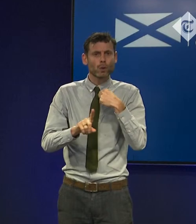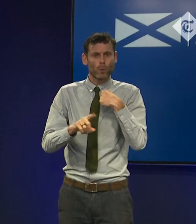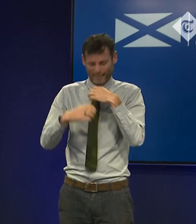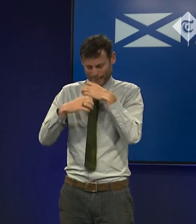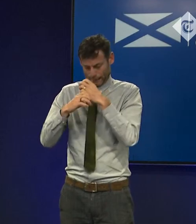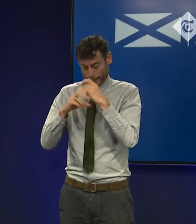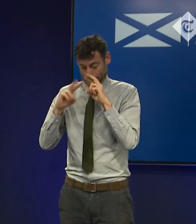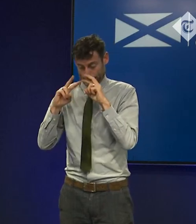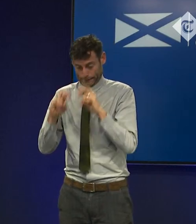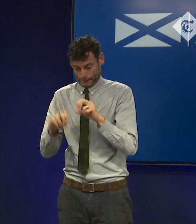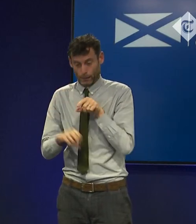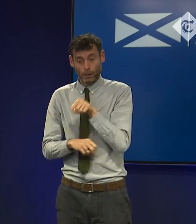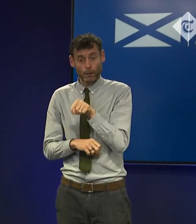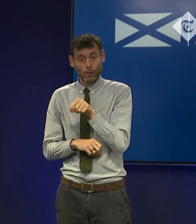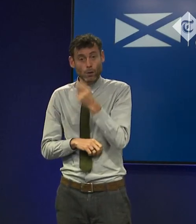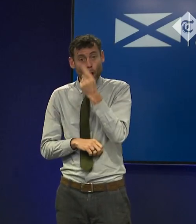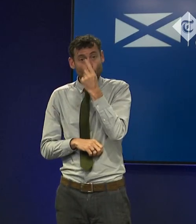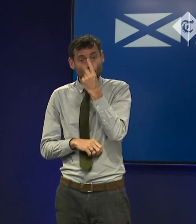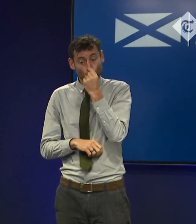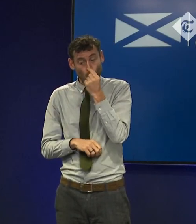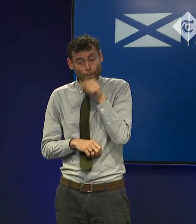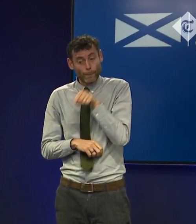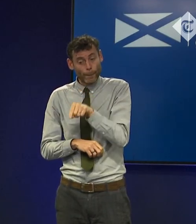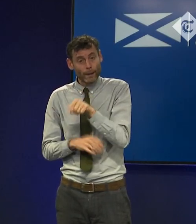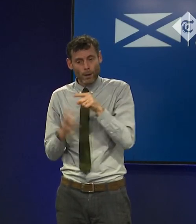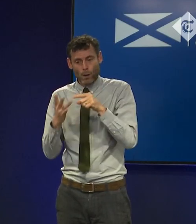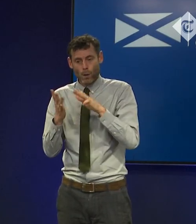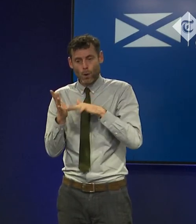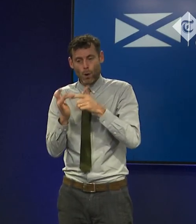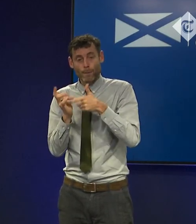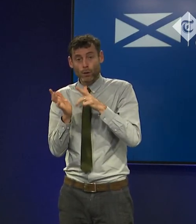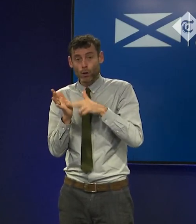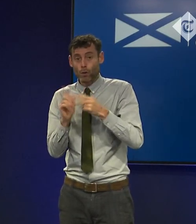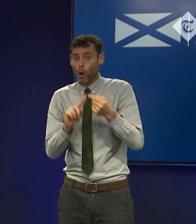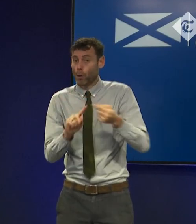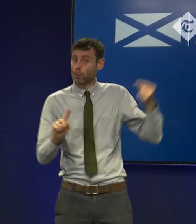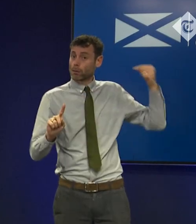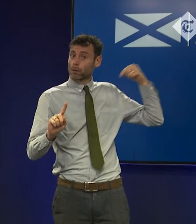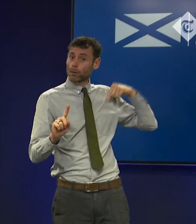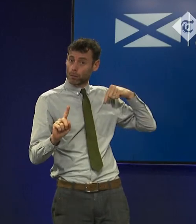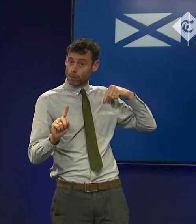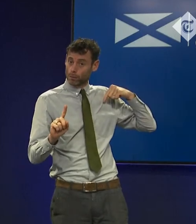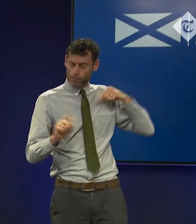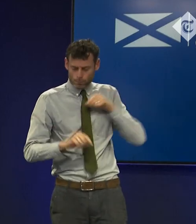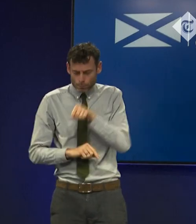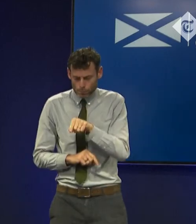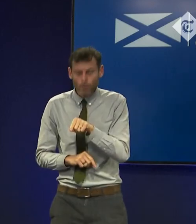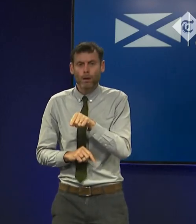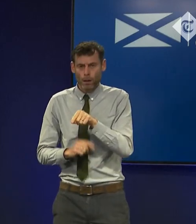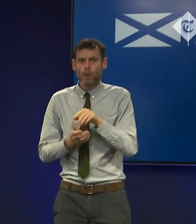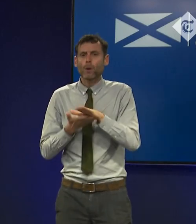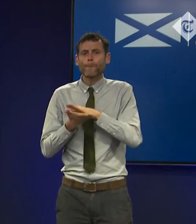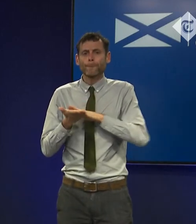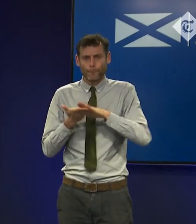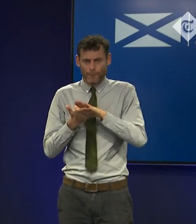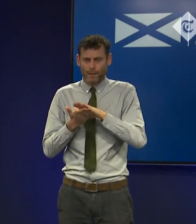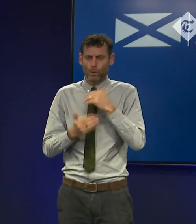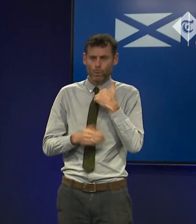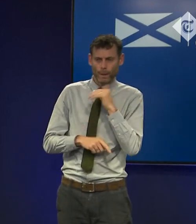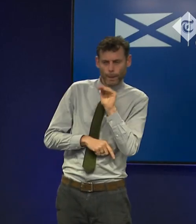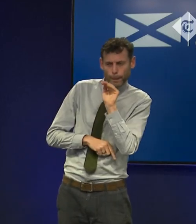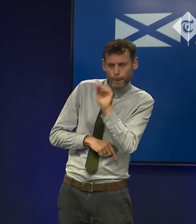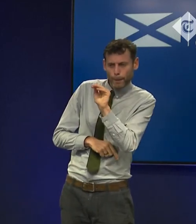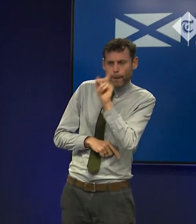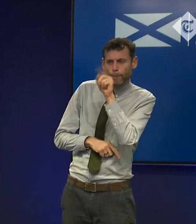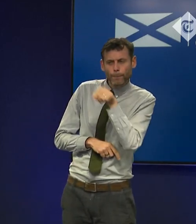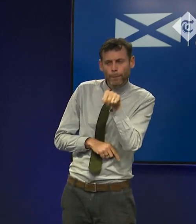determine whether these may or may not represent Omicron cases. It allows us to engage with those people, to ask